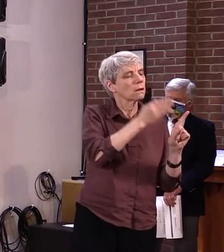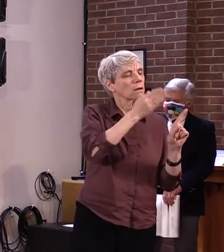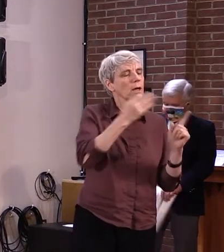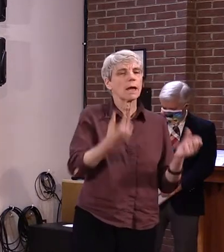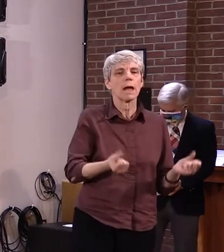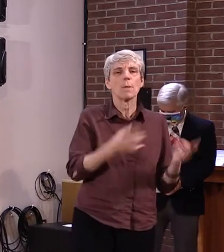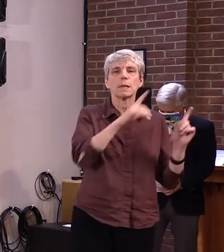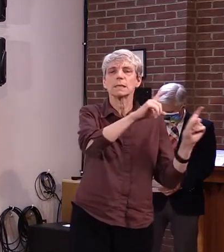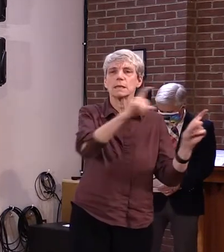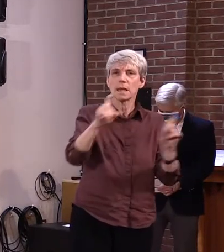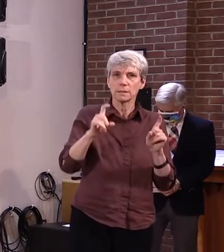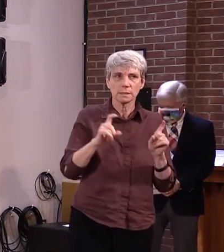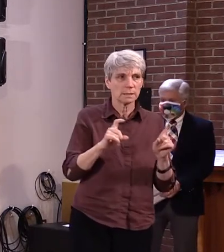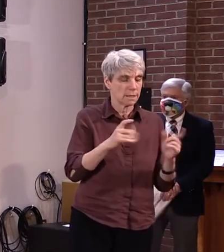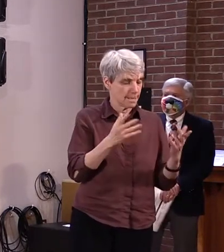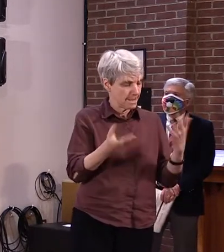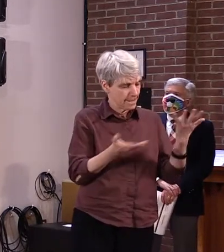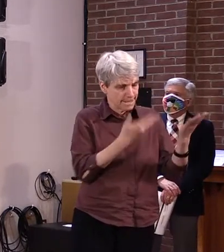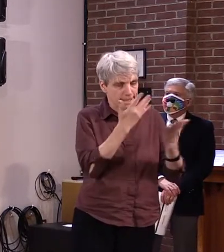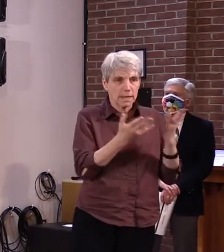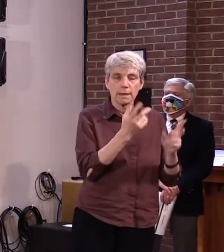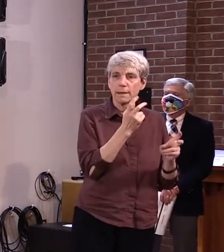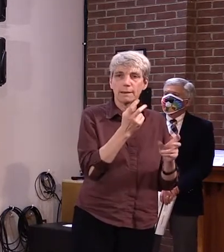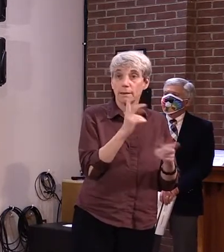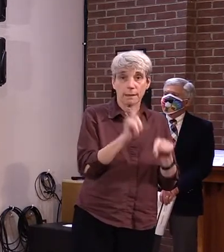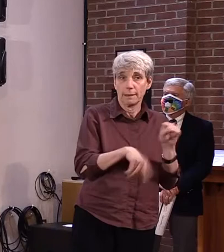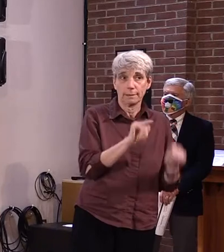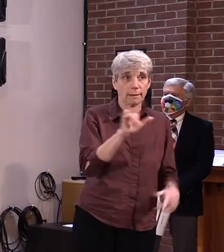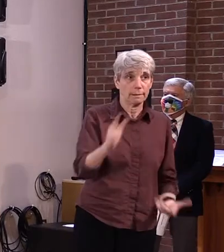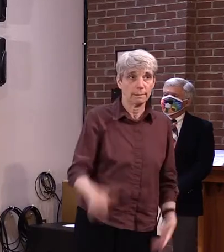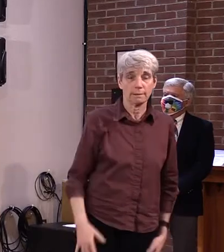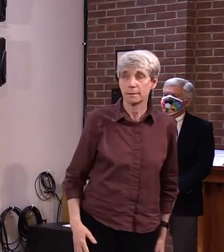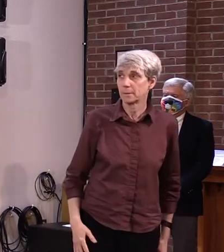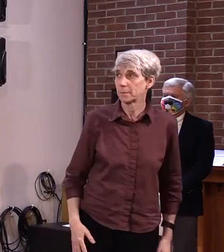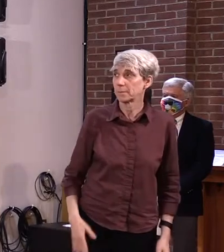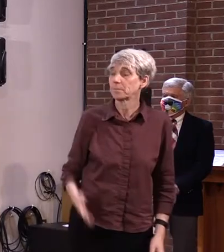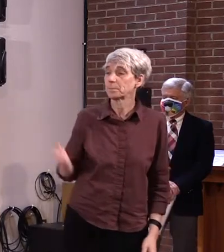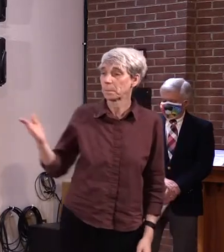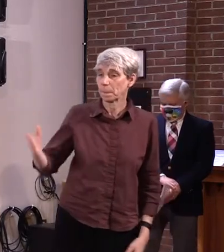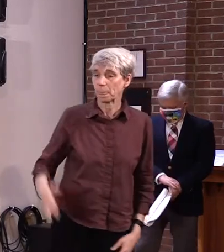I don't necessarily know that. Commissioner Levine.